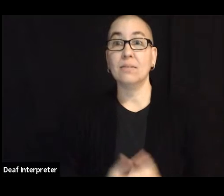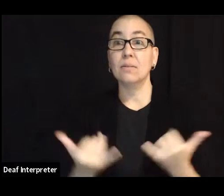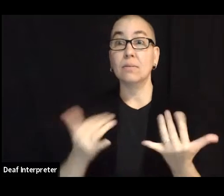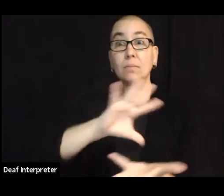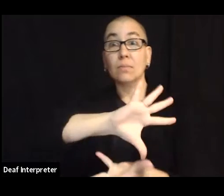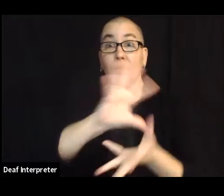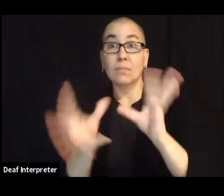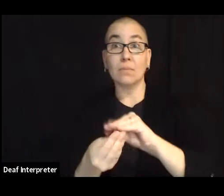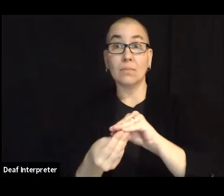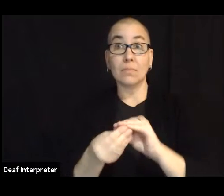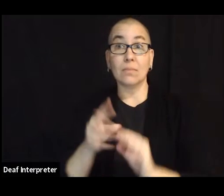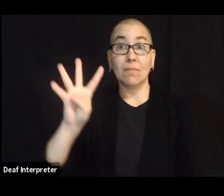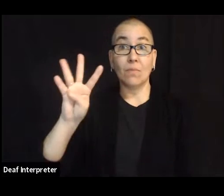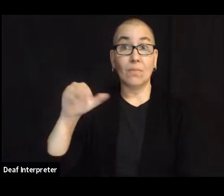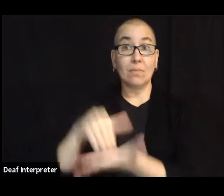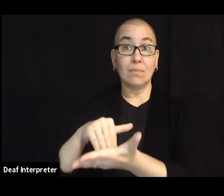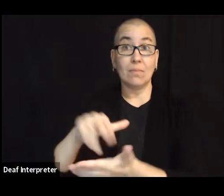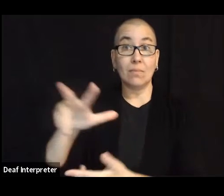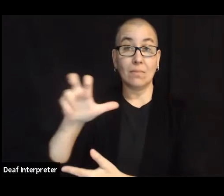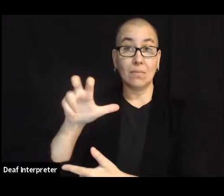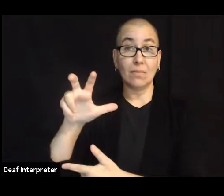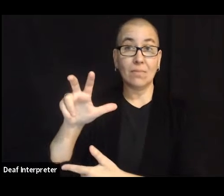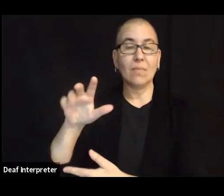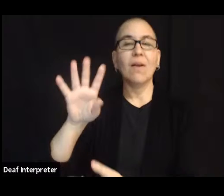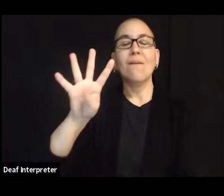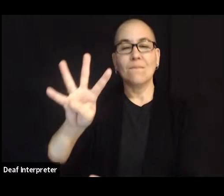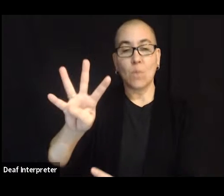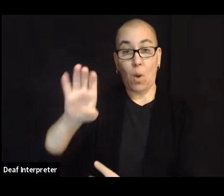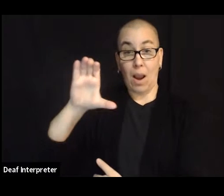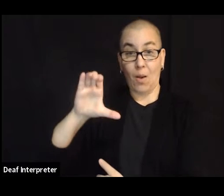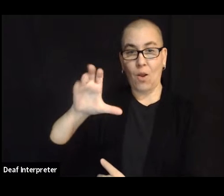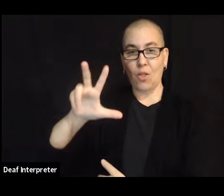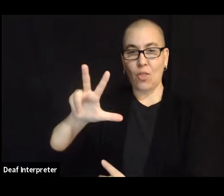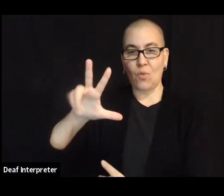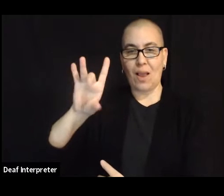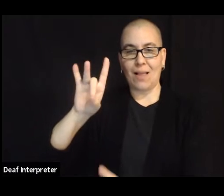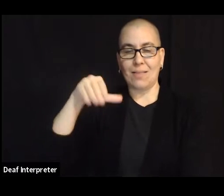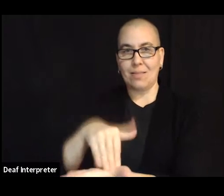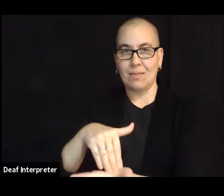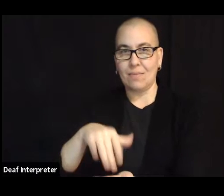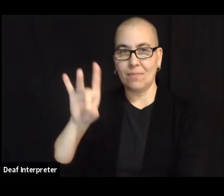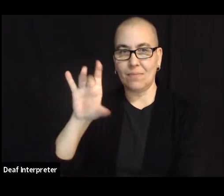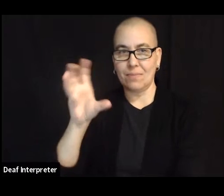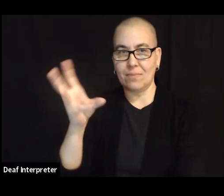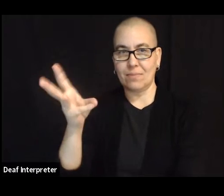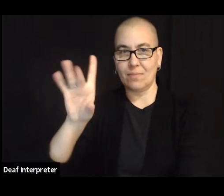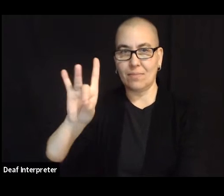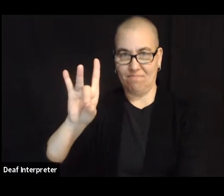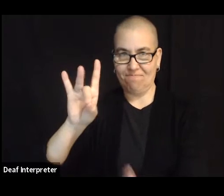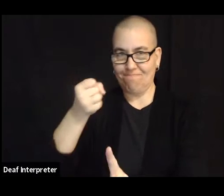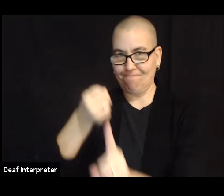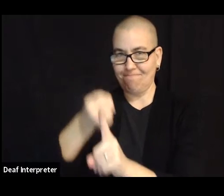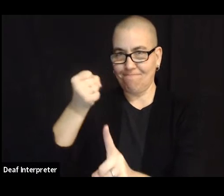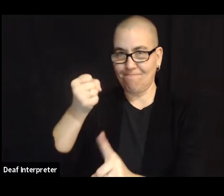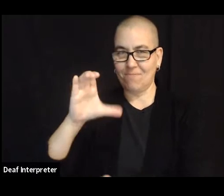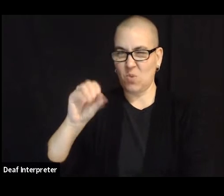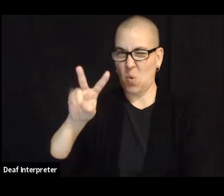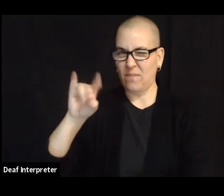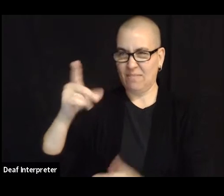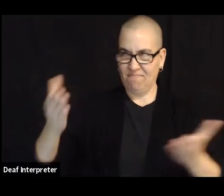438,867 positive cases of COVID in Minnesota since the start of the pandemic. Sadly, we had another